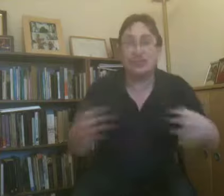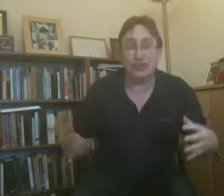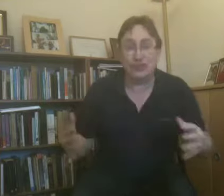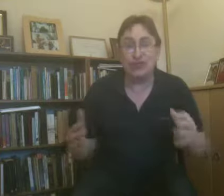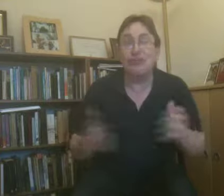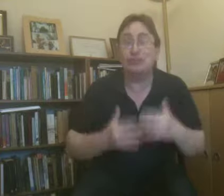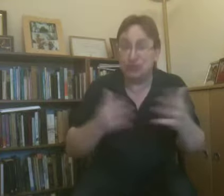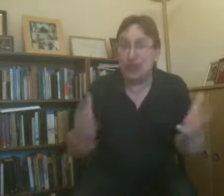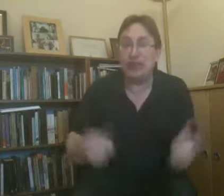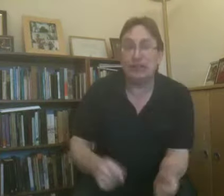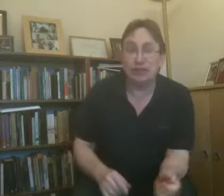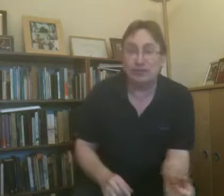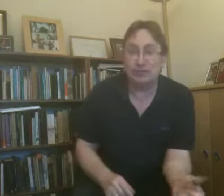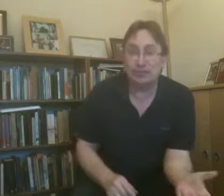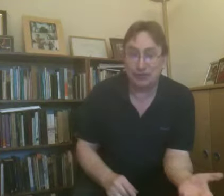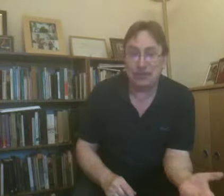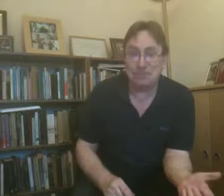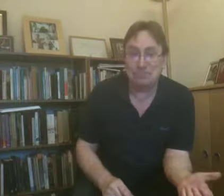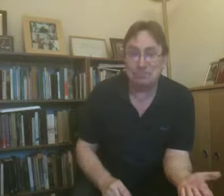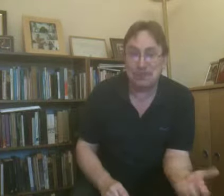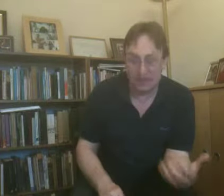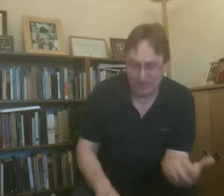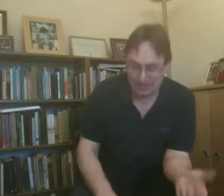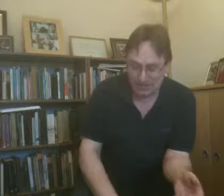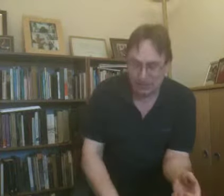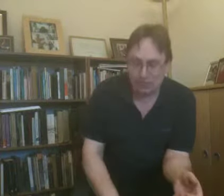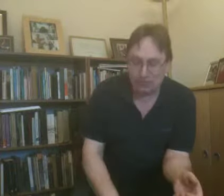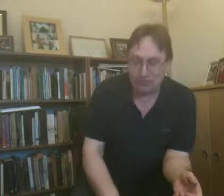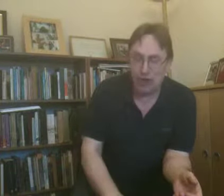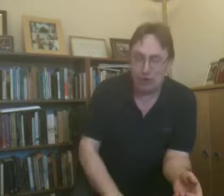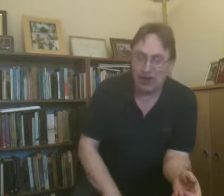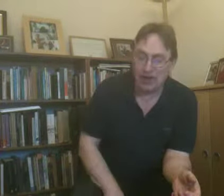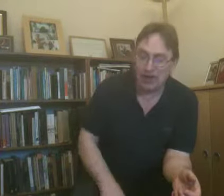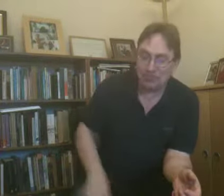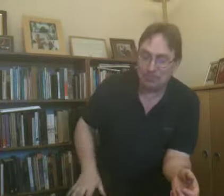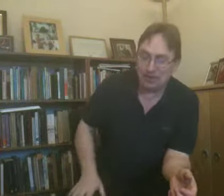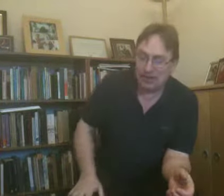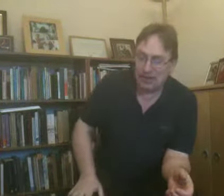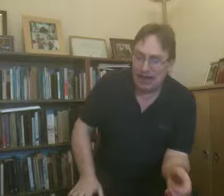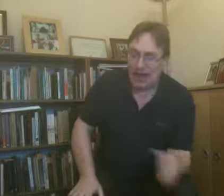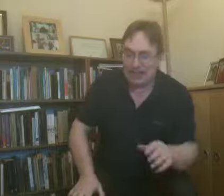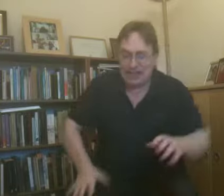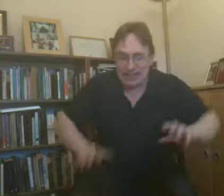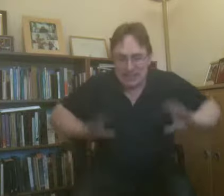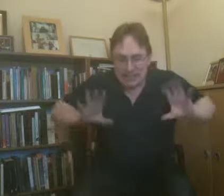us from sharing love, doesn't it? They stop us where we are. And